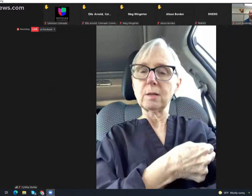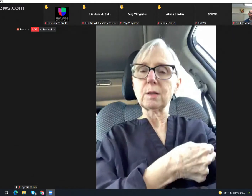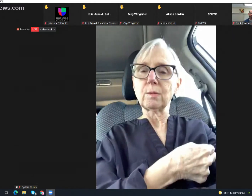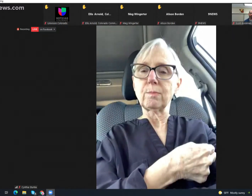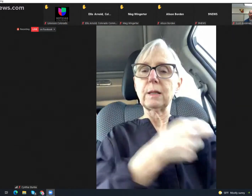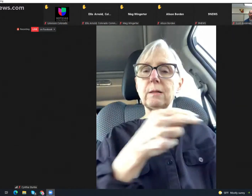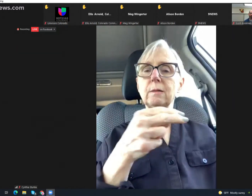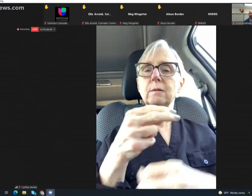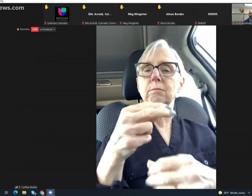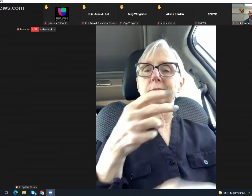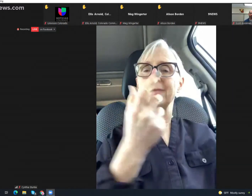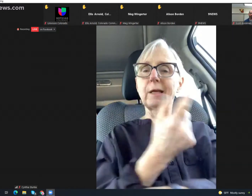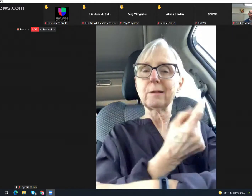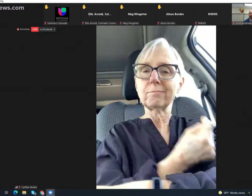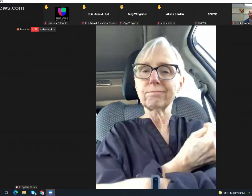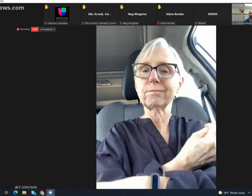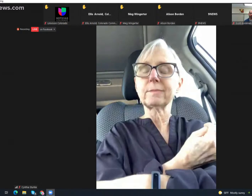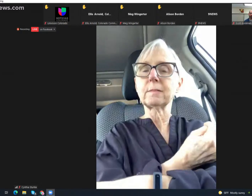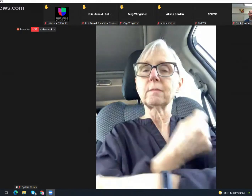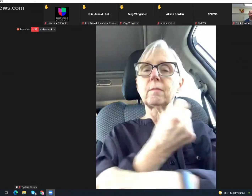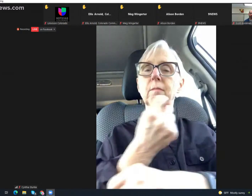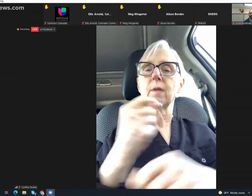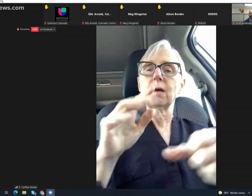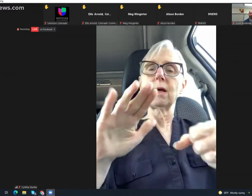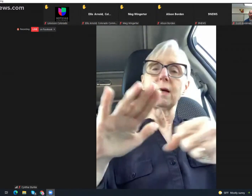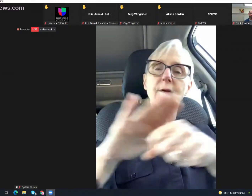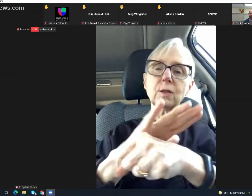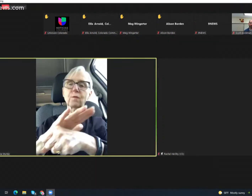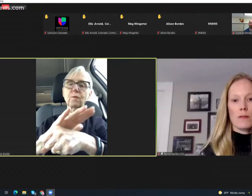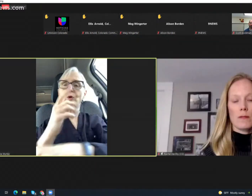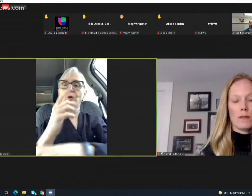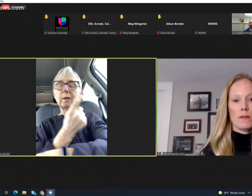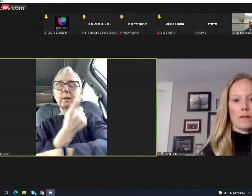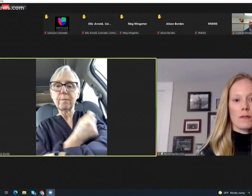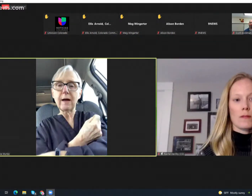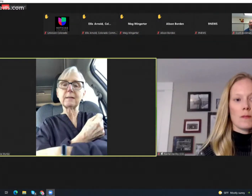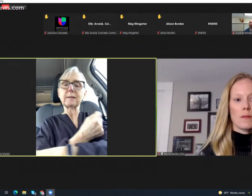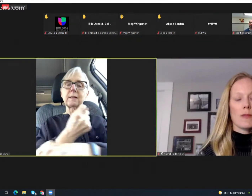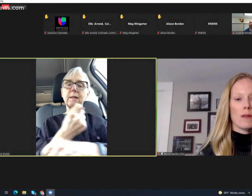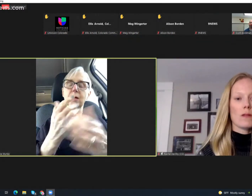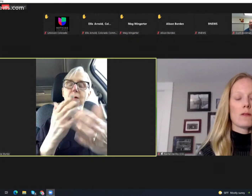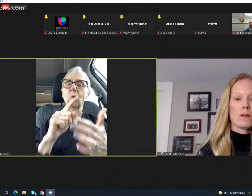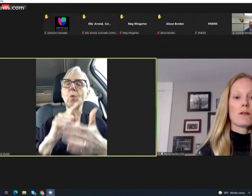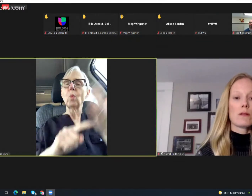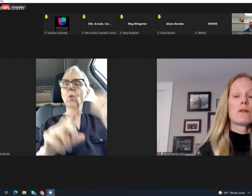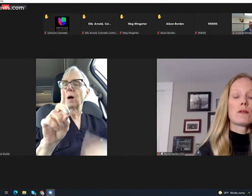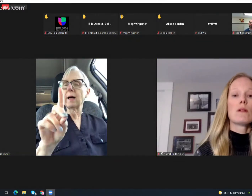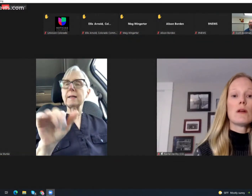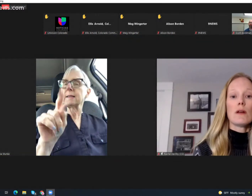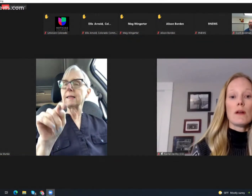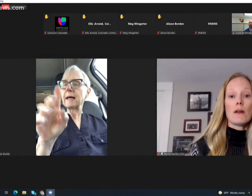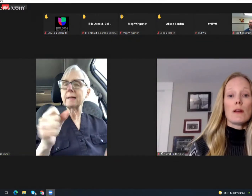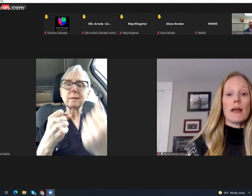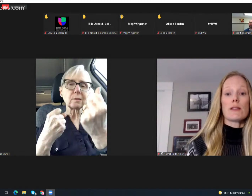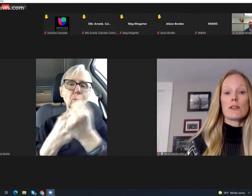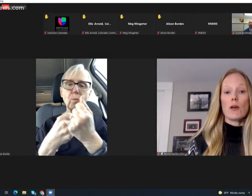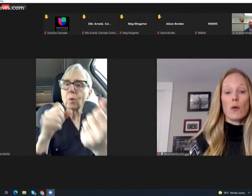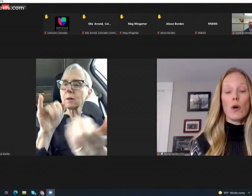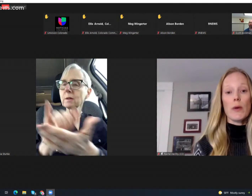more in people who are fully vaccinated and or boosted. What data is there out there that could support that?